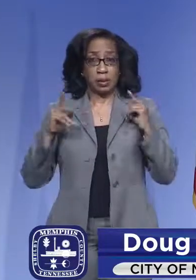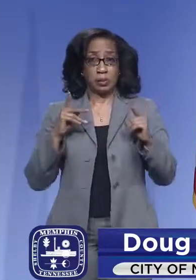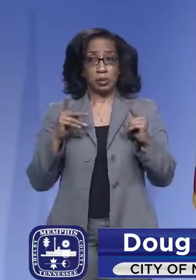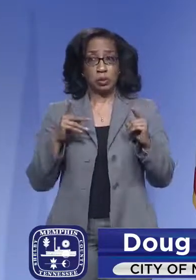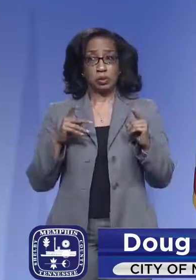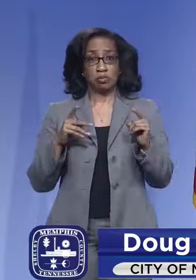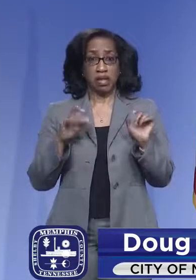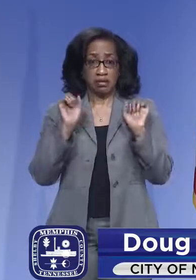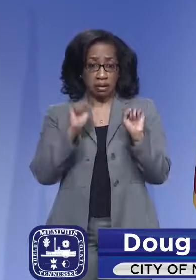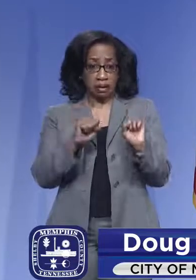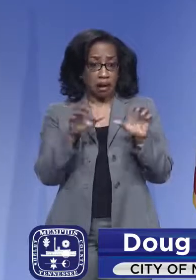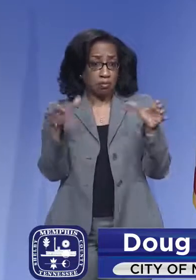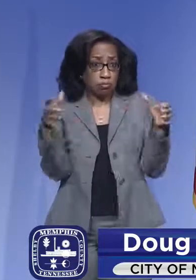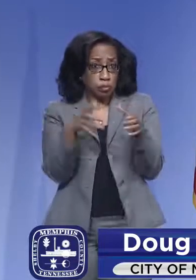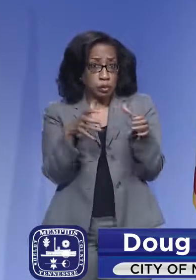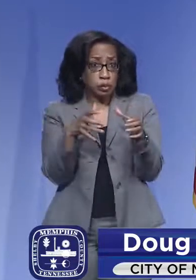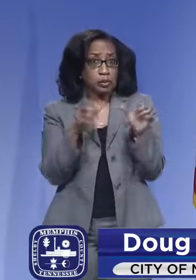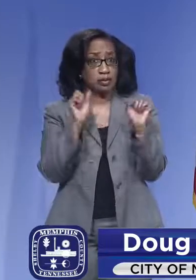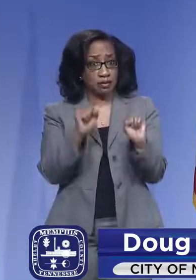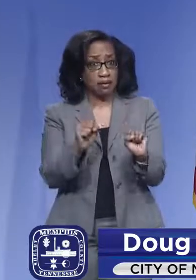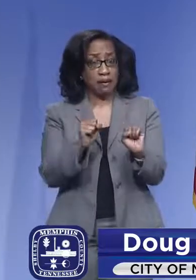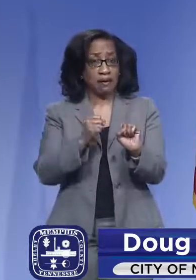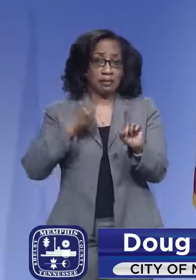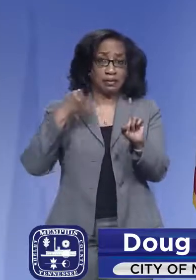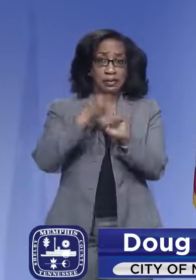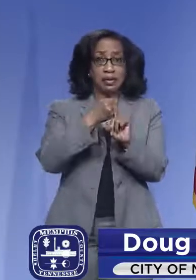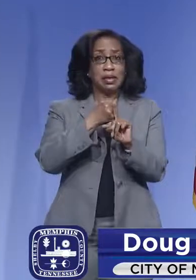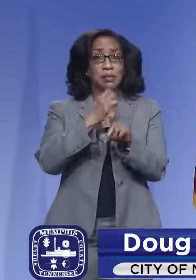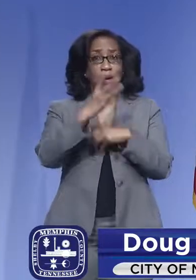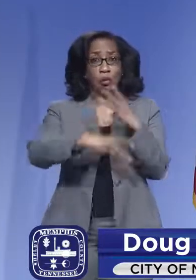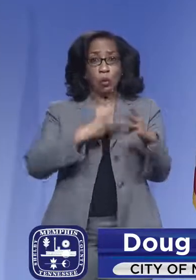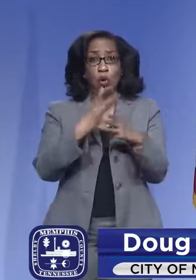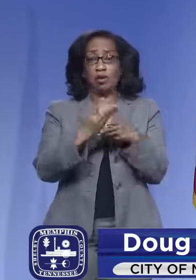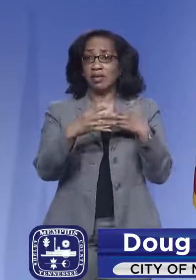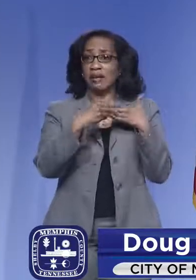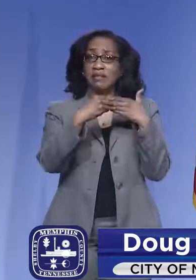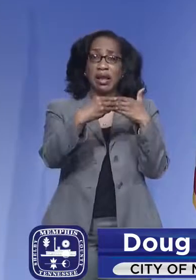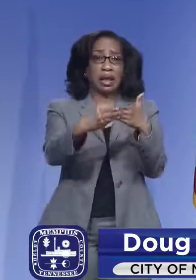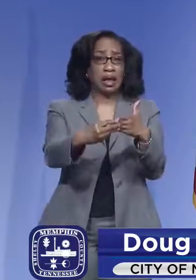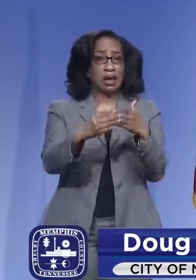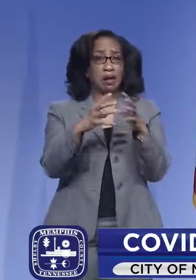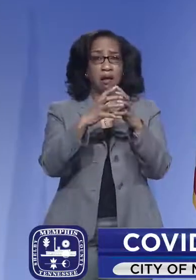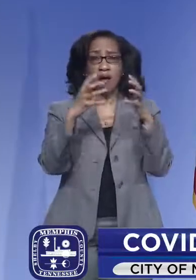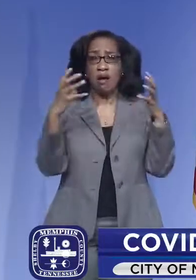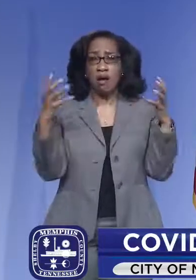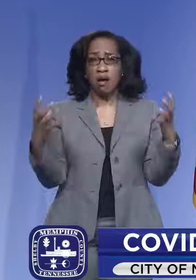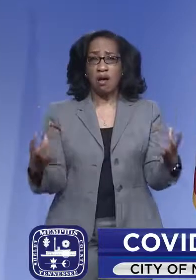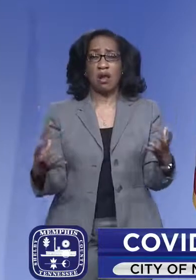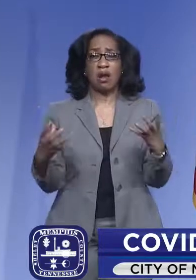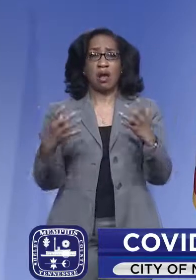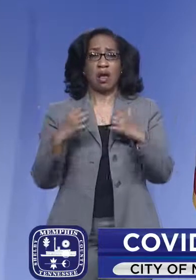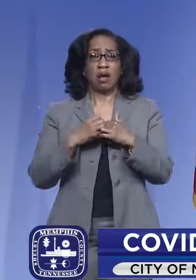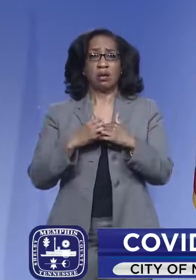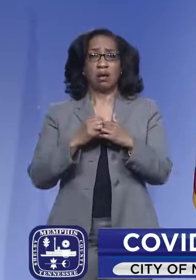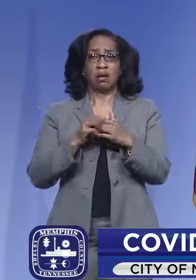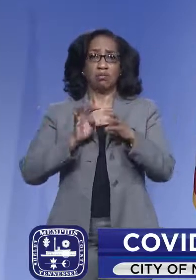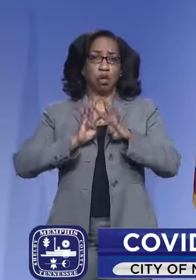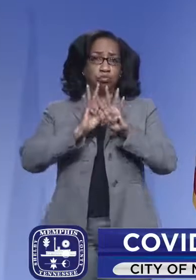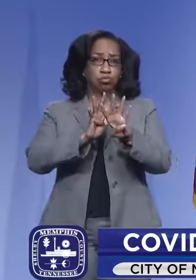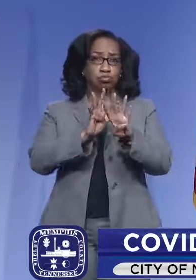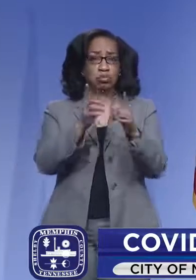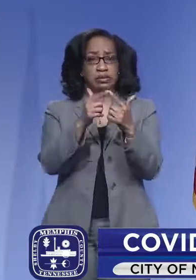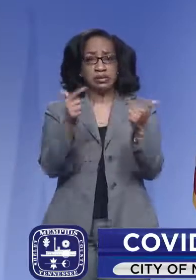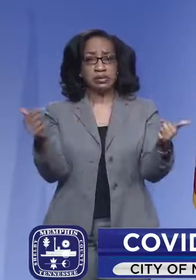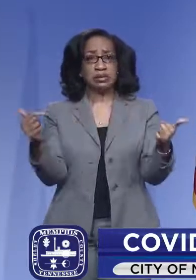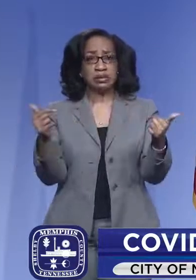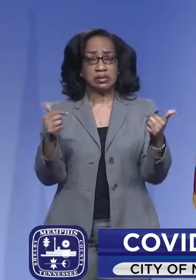come together to change the world. Young people have led a lot of the dialogue recently. I would love for young people in Memphis,